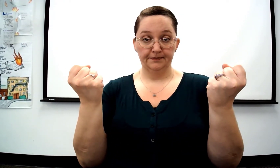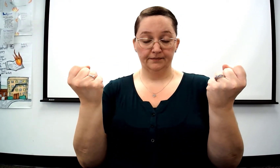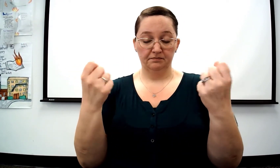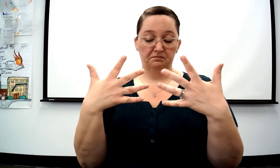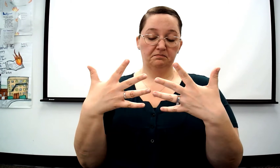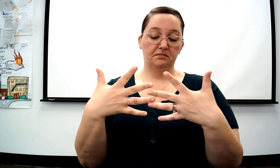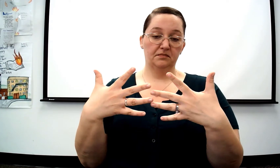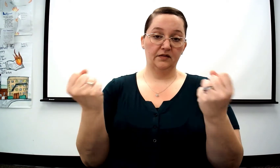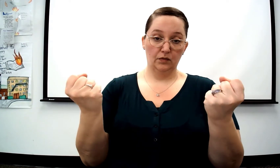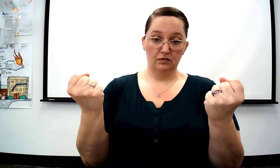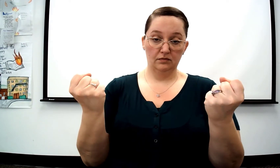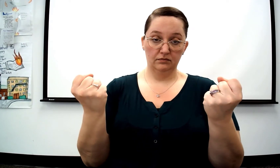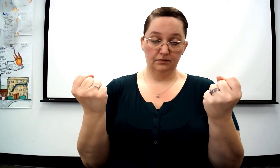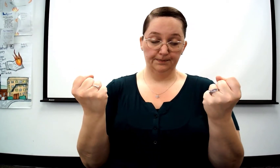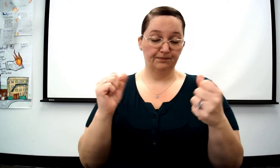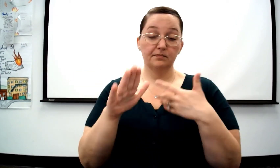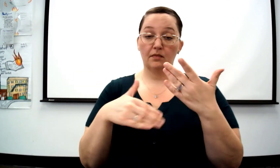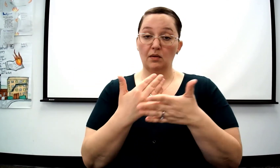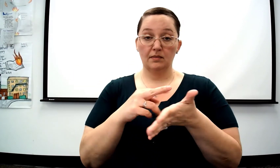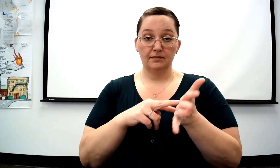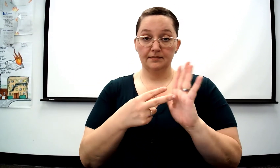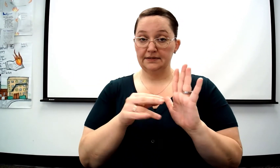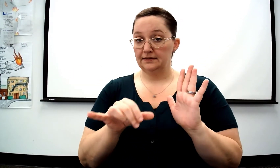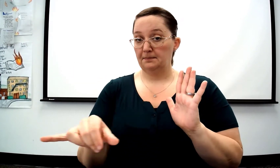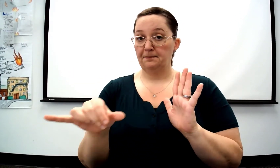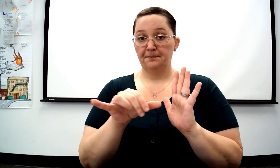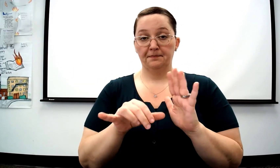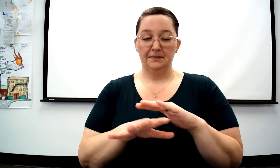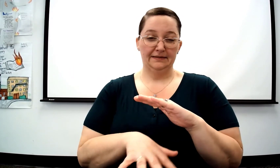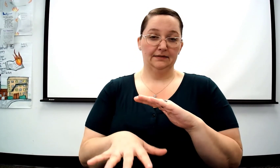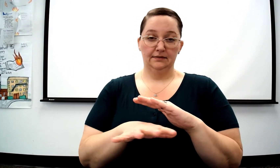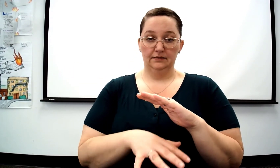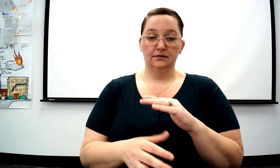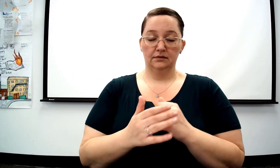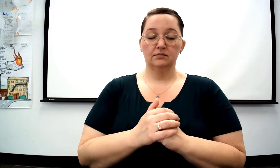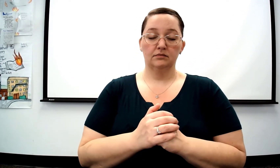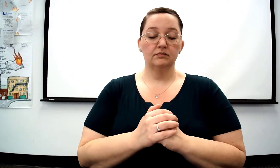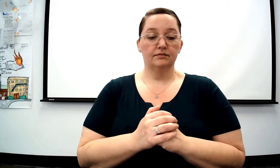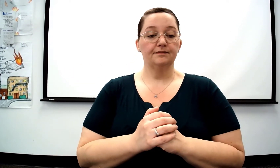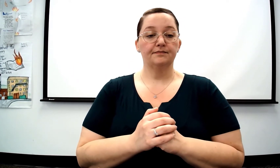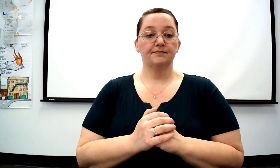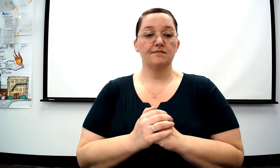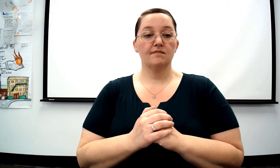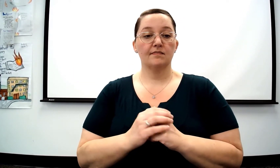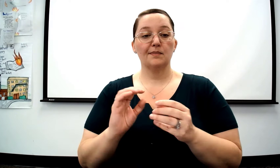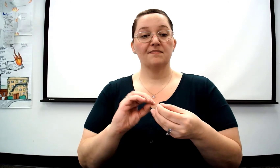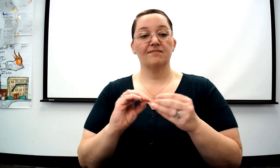And divorce, fives to S's, palms in. They all have basically the same meaning.